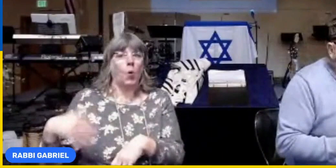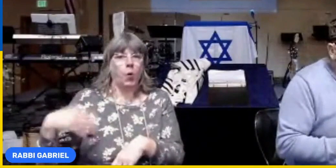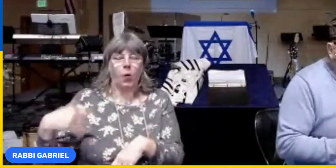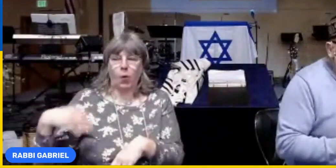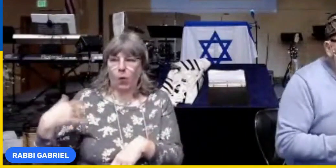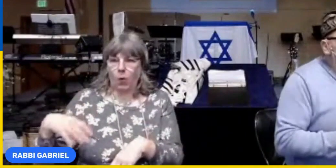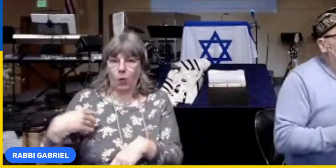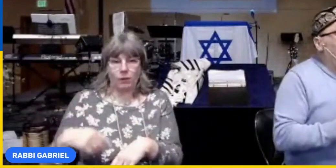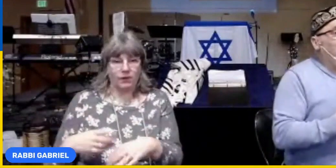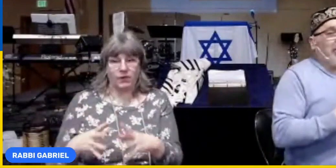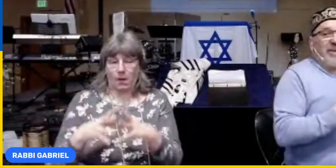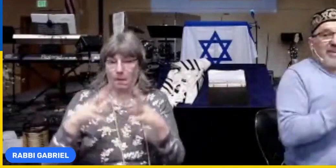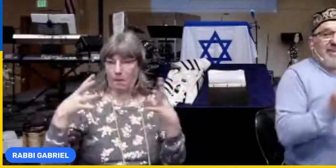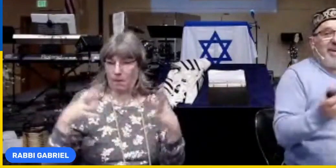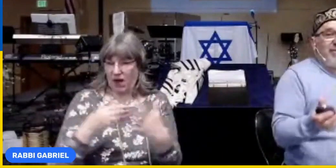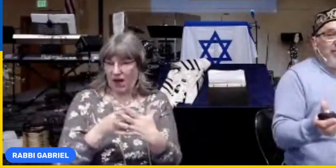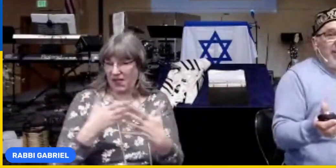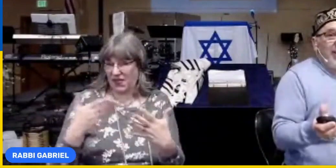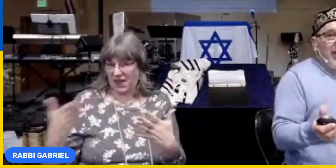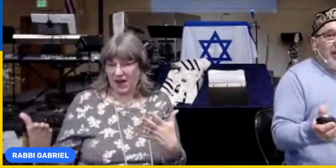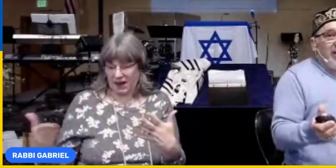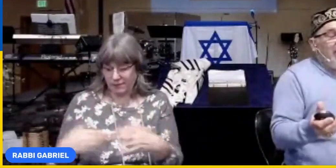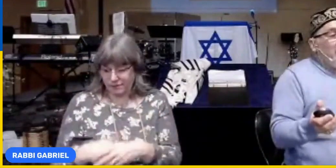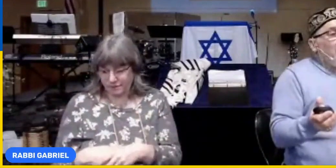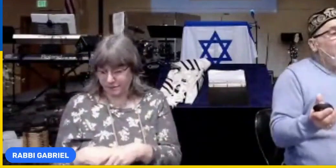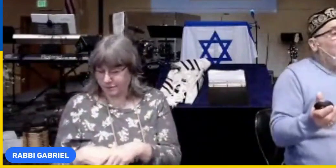the Old Testament and all that stuff,